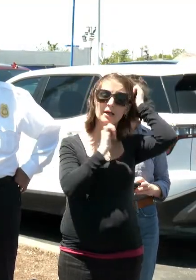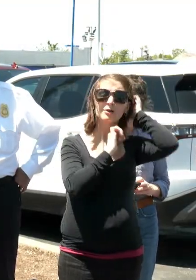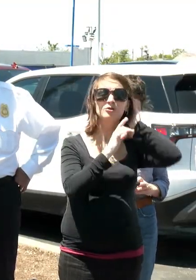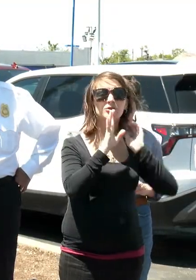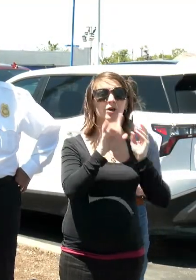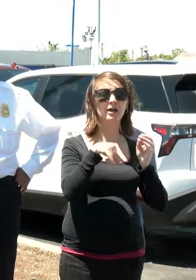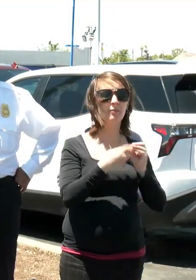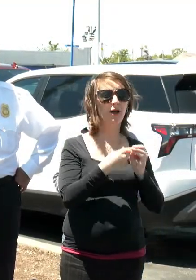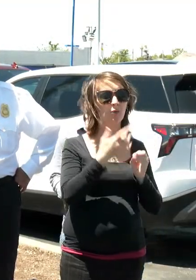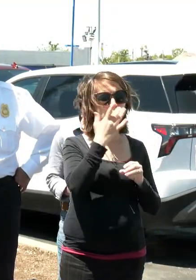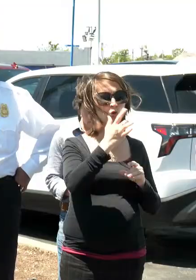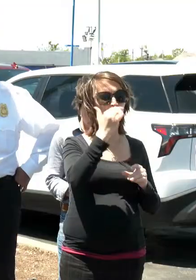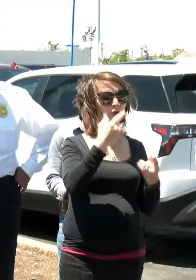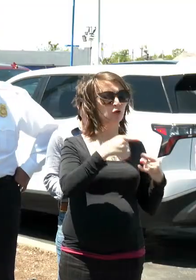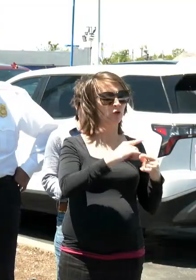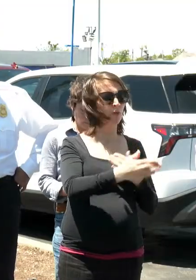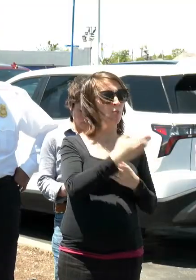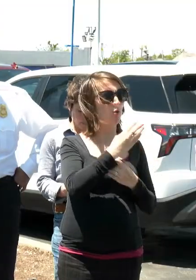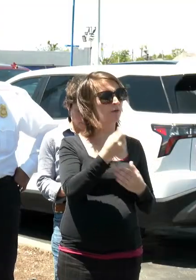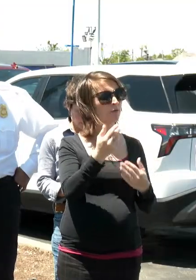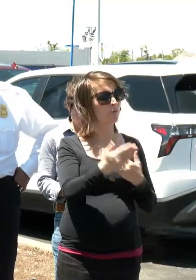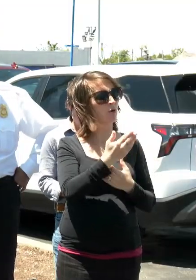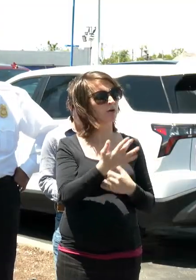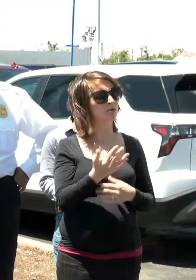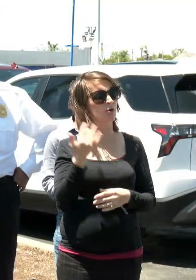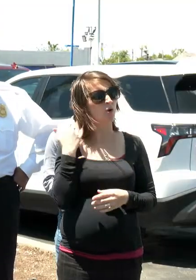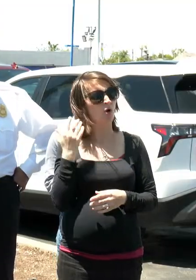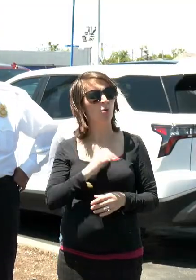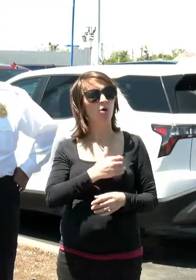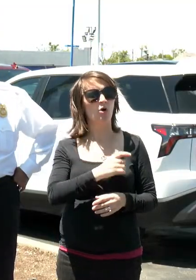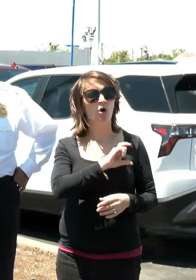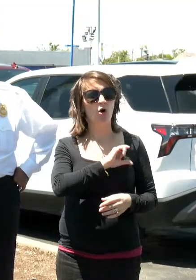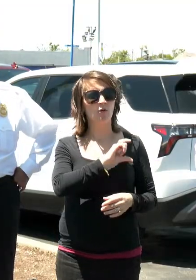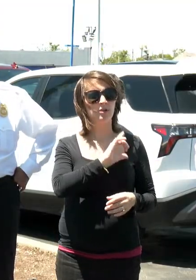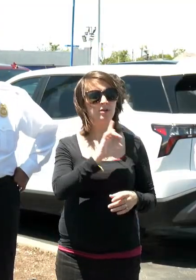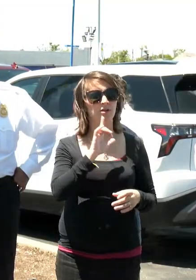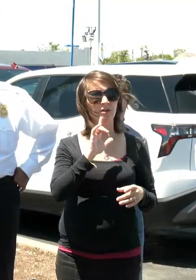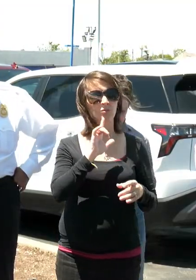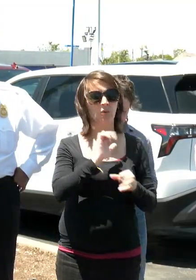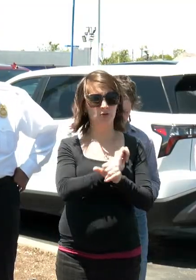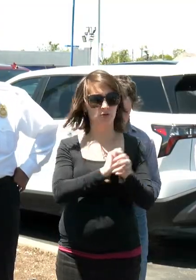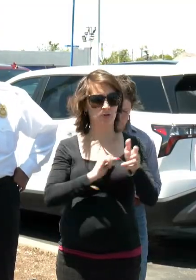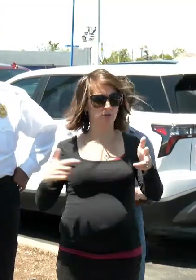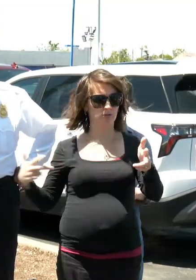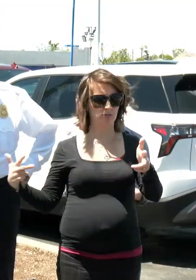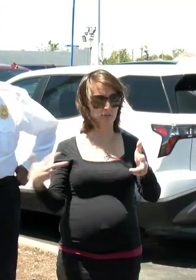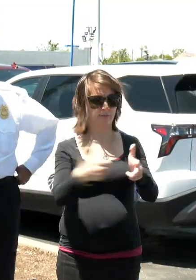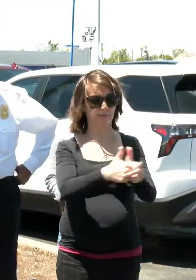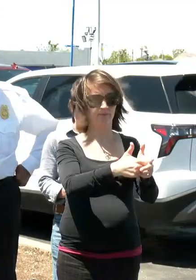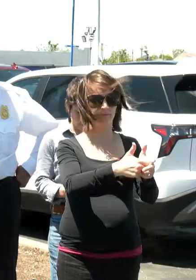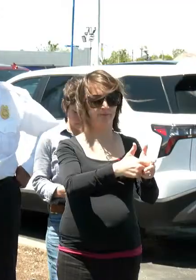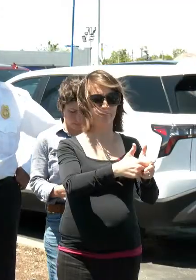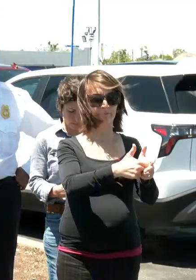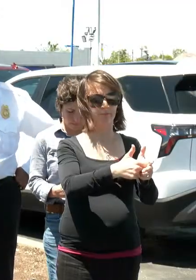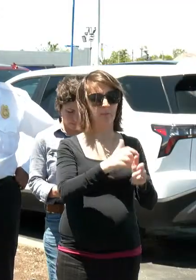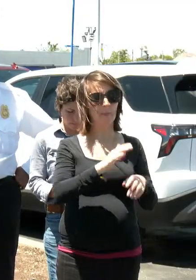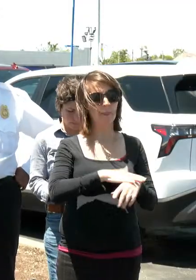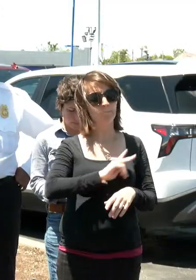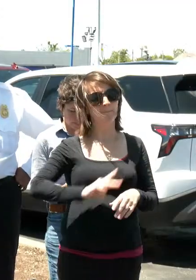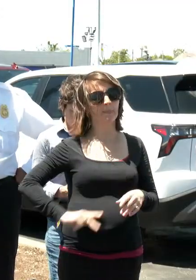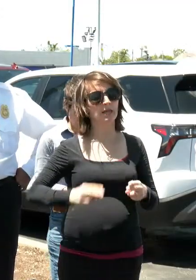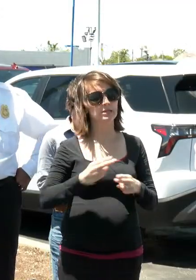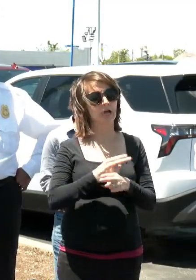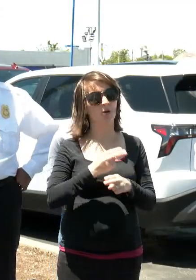was early in the morning. A couple of mornings ago, our officers actually were hit broadsided in the side on Kings Highway